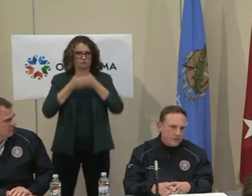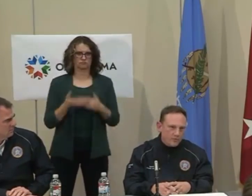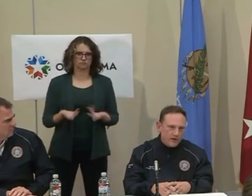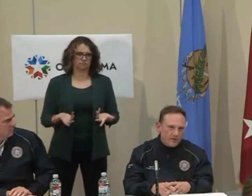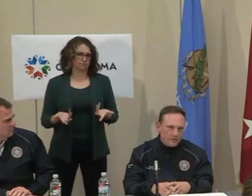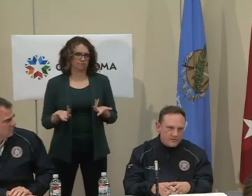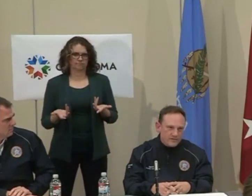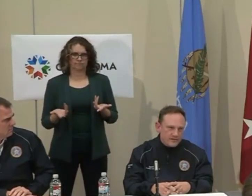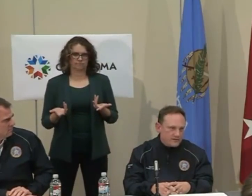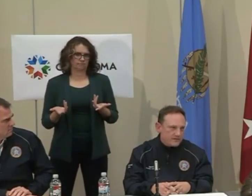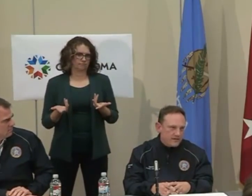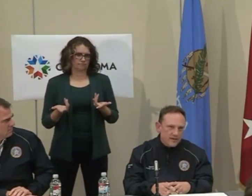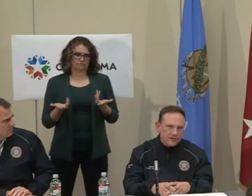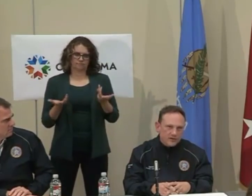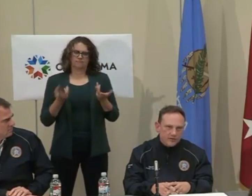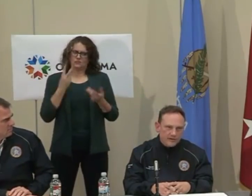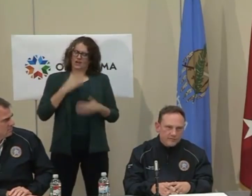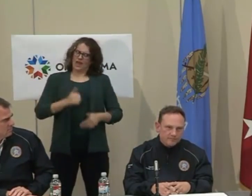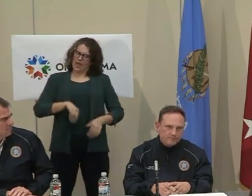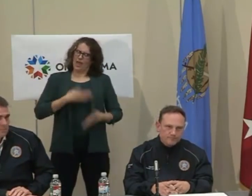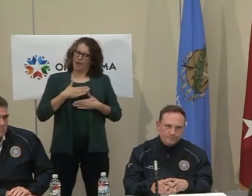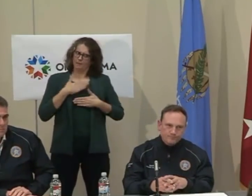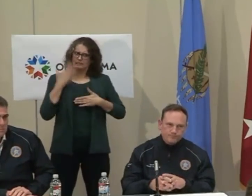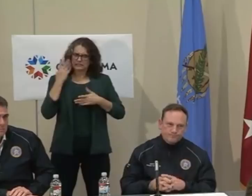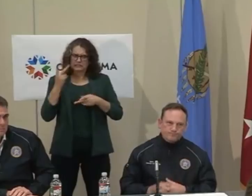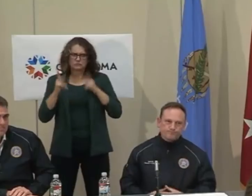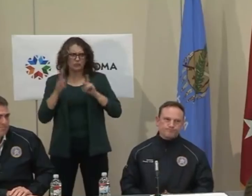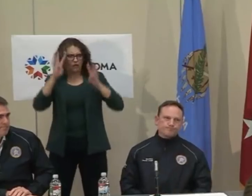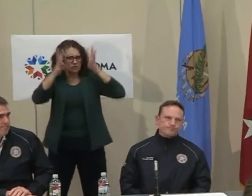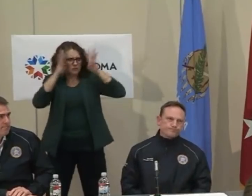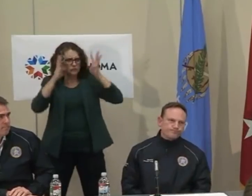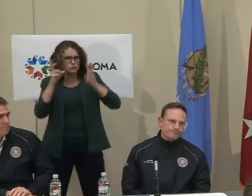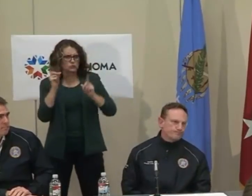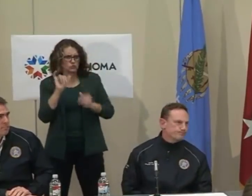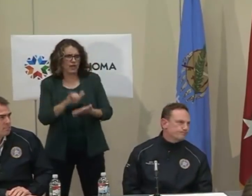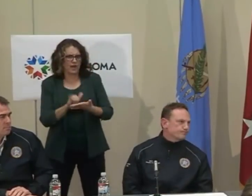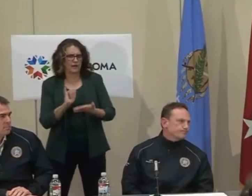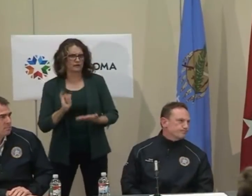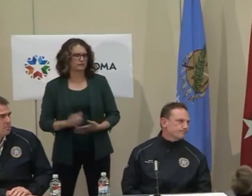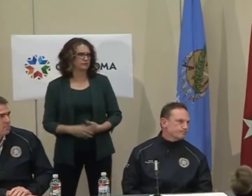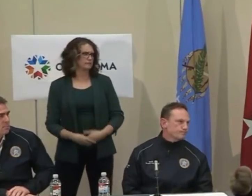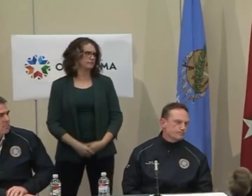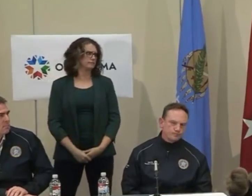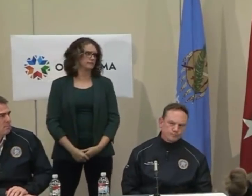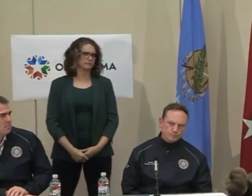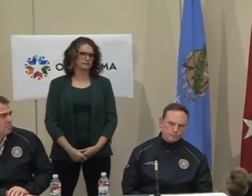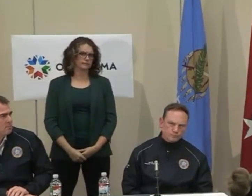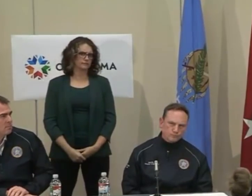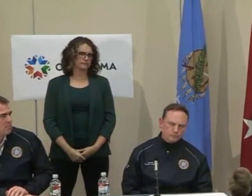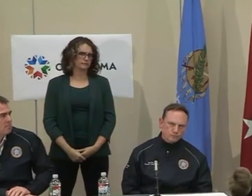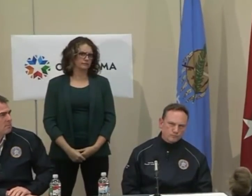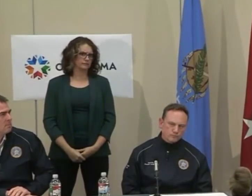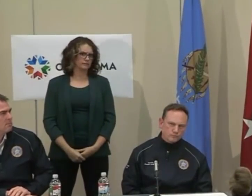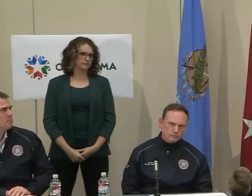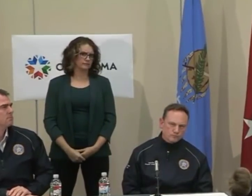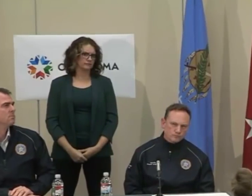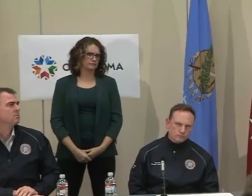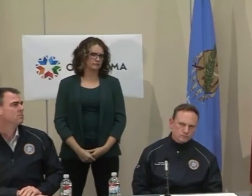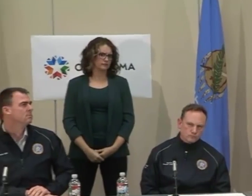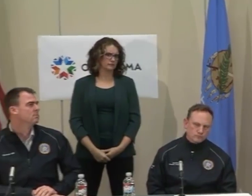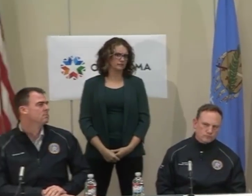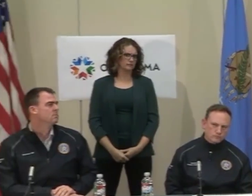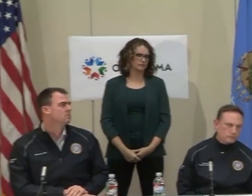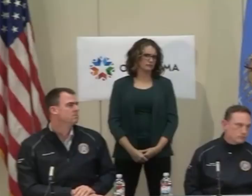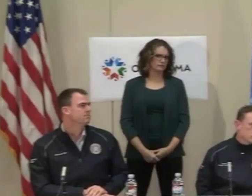to make, and we're proud that we see things like that happening already. you. Governor, Dylan from KOC wants to know, what's your